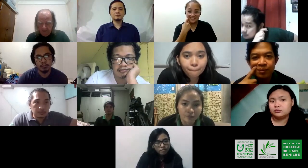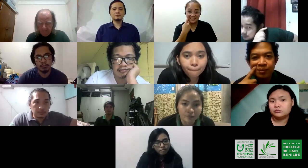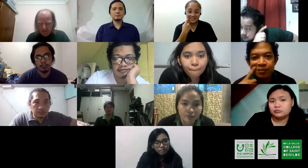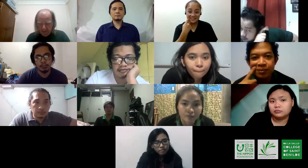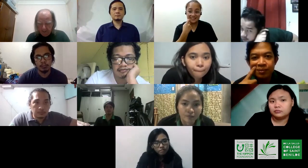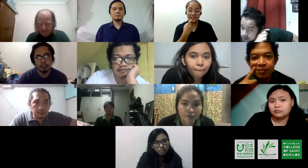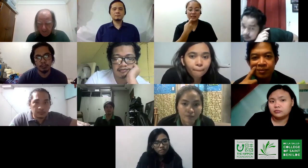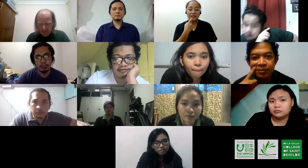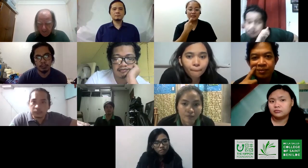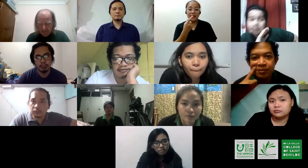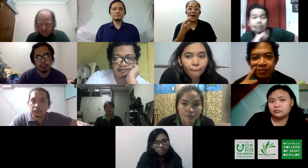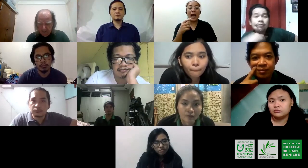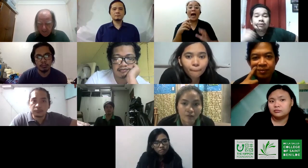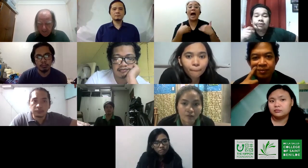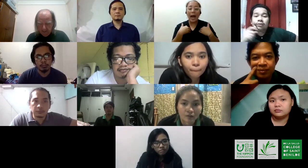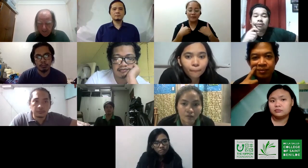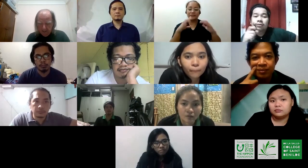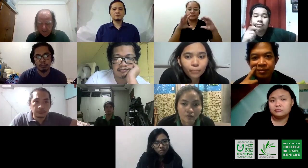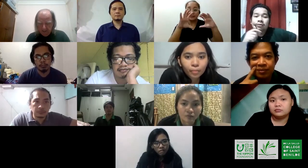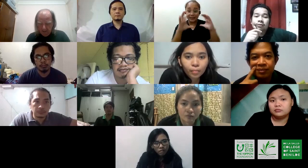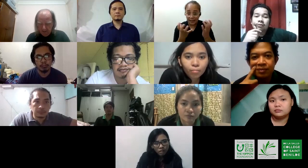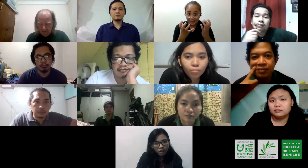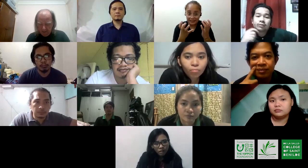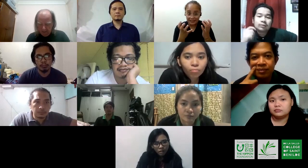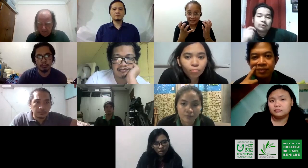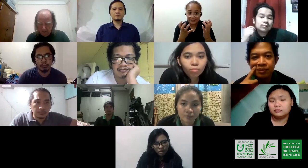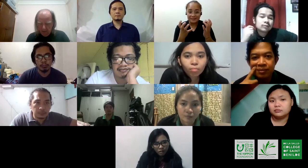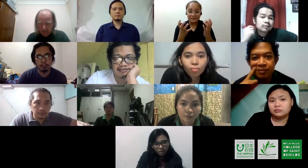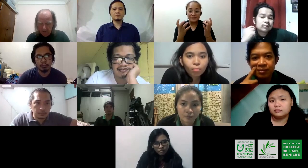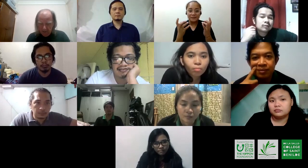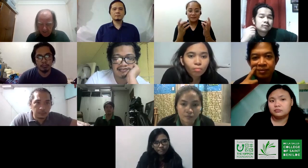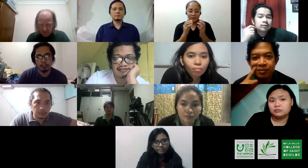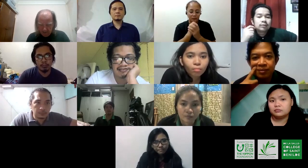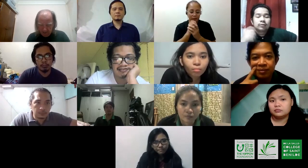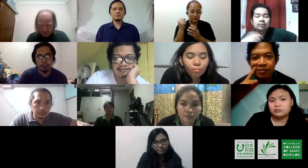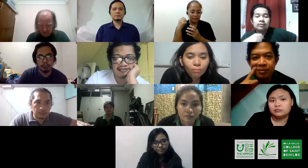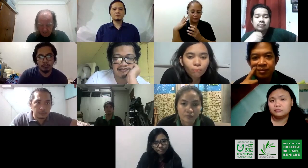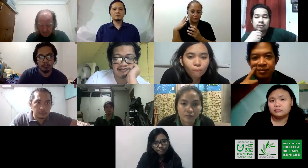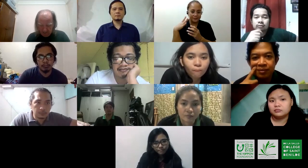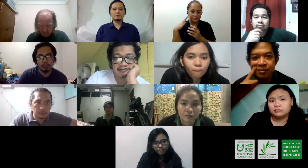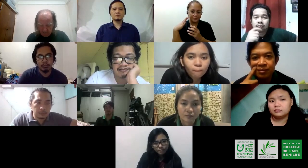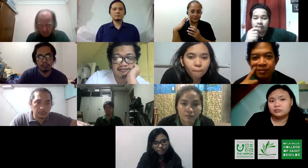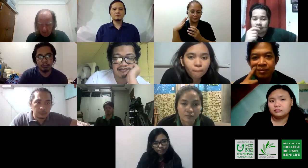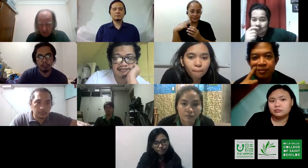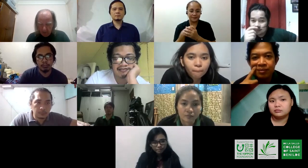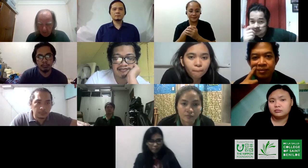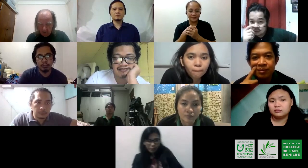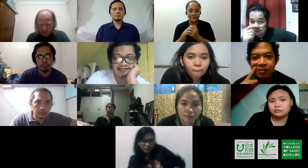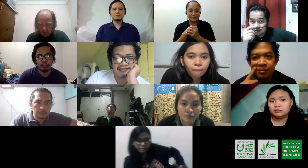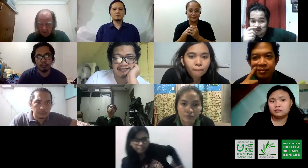we have class at the, hold on.